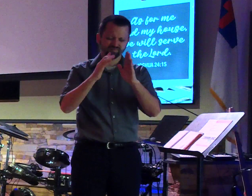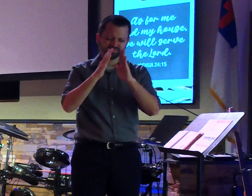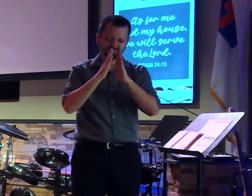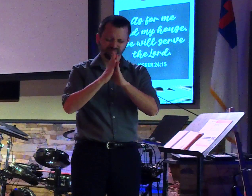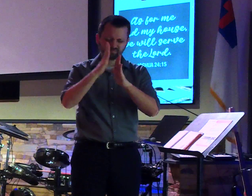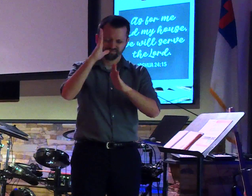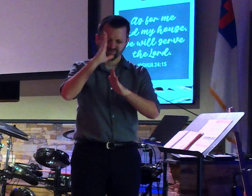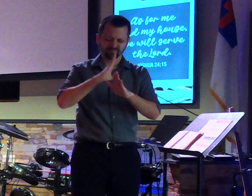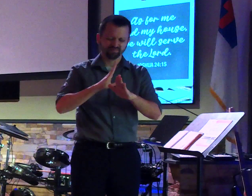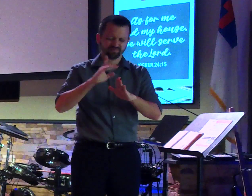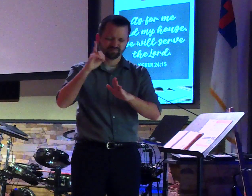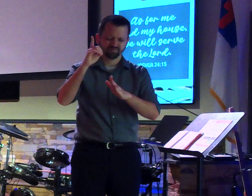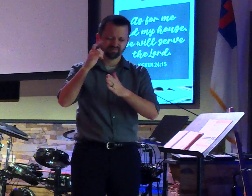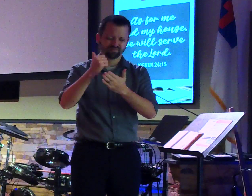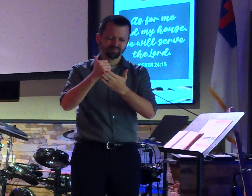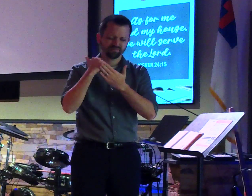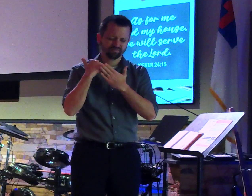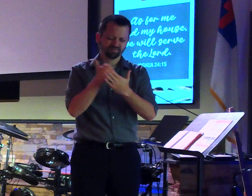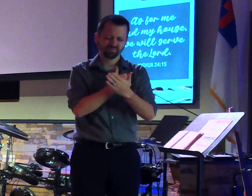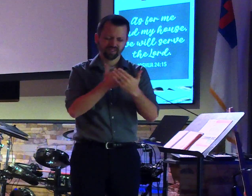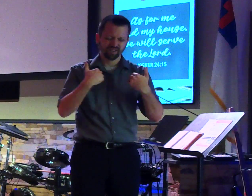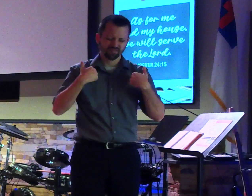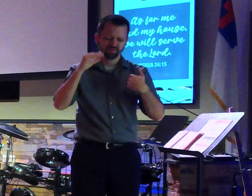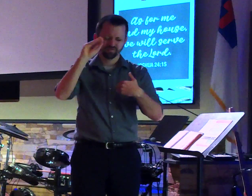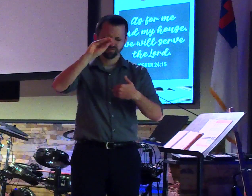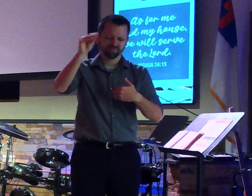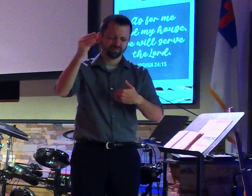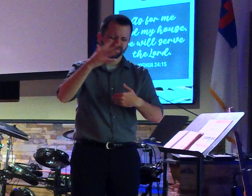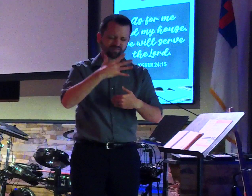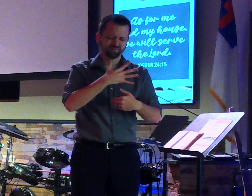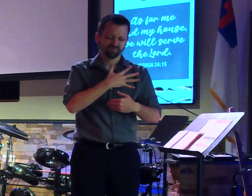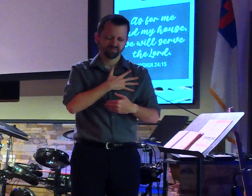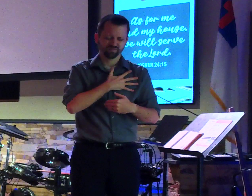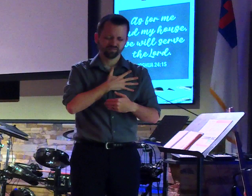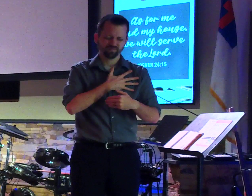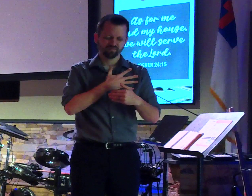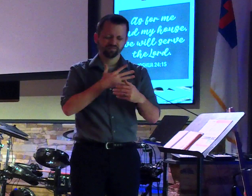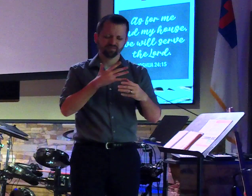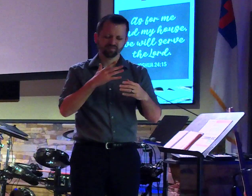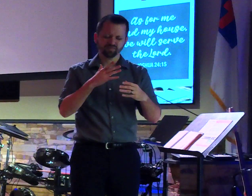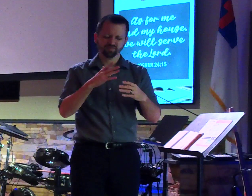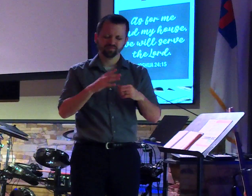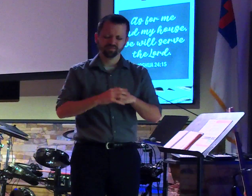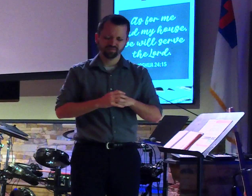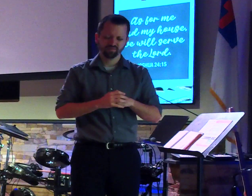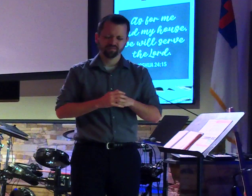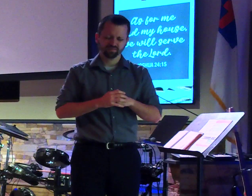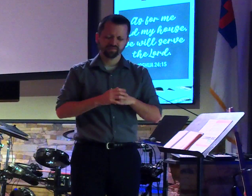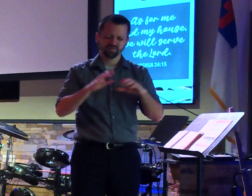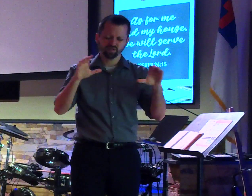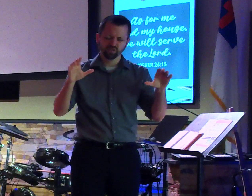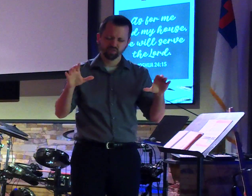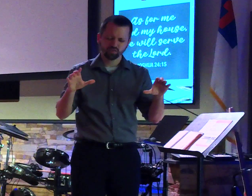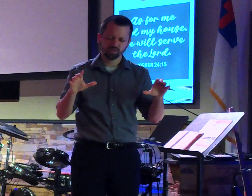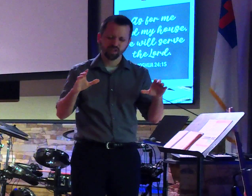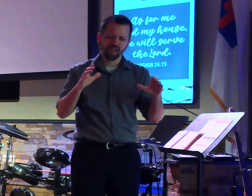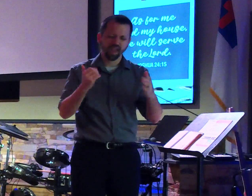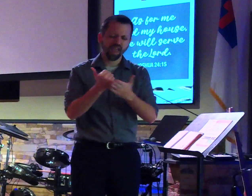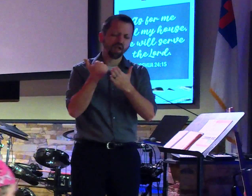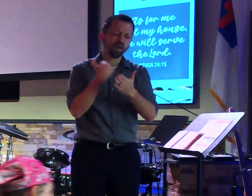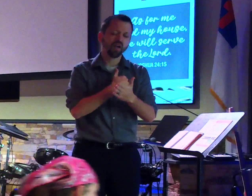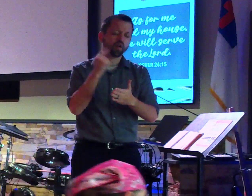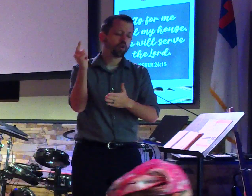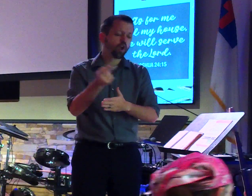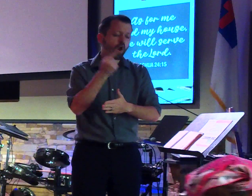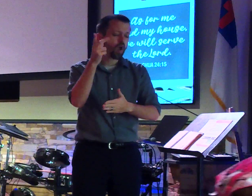you will help us to have your grace to implement it into our life. Help us not to just be hearers of the word, but doers. To actually